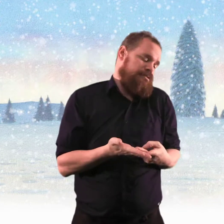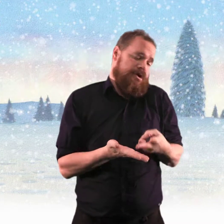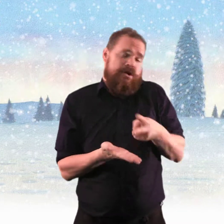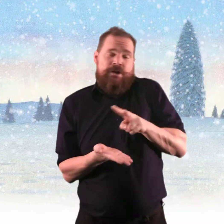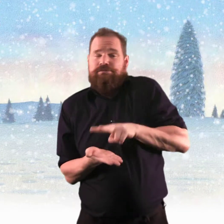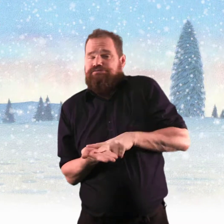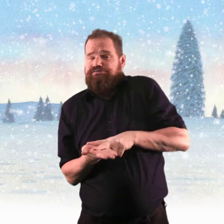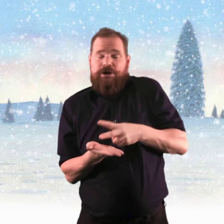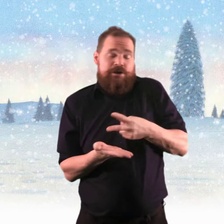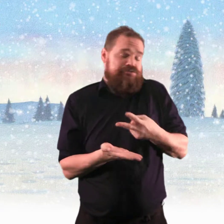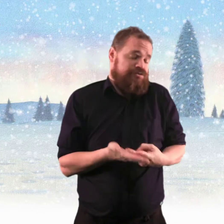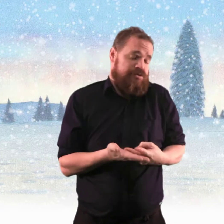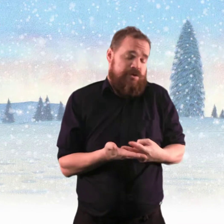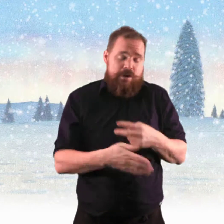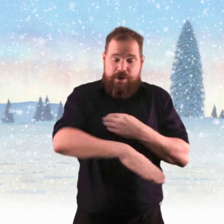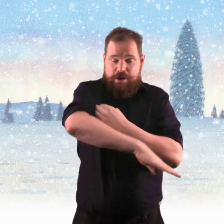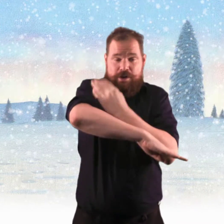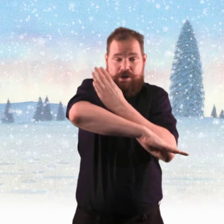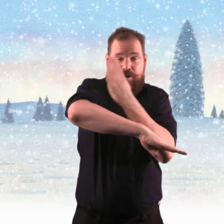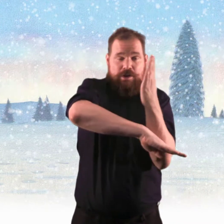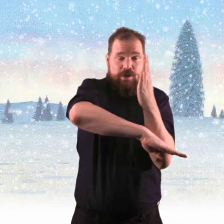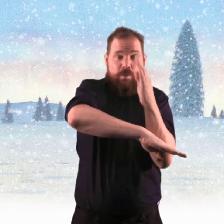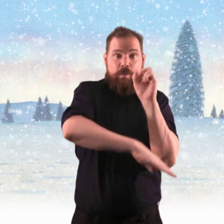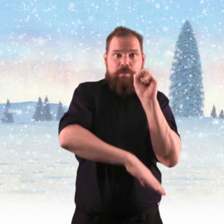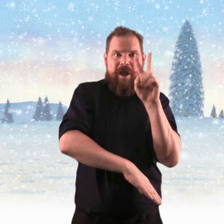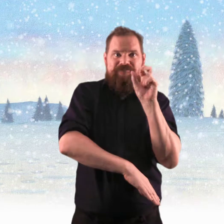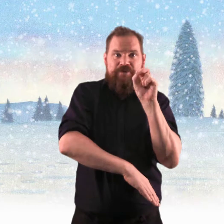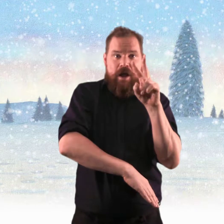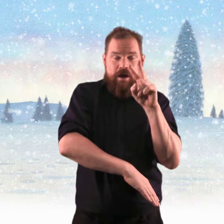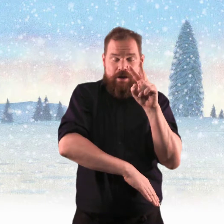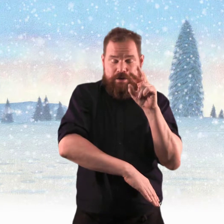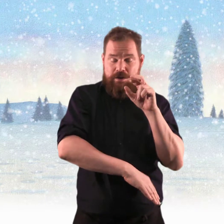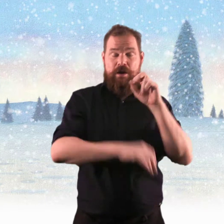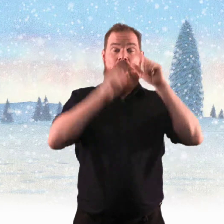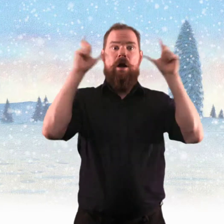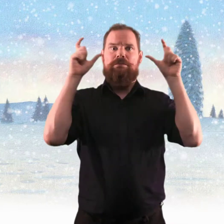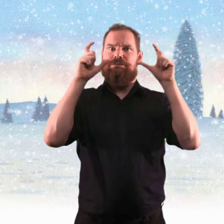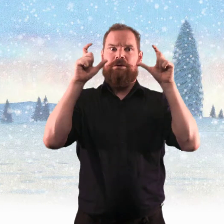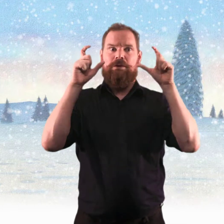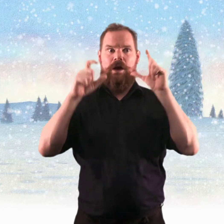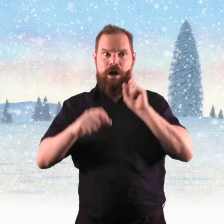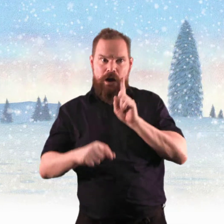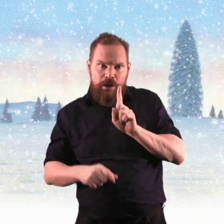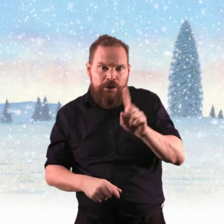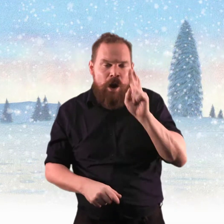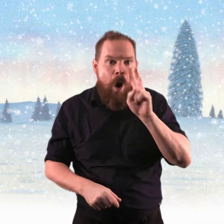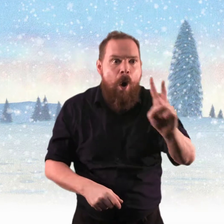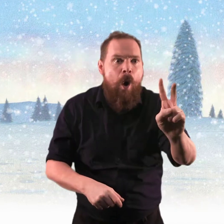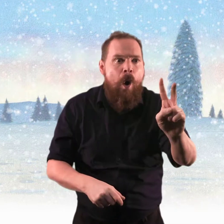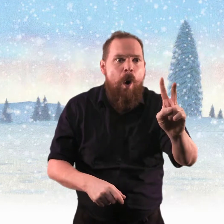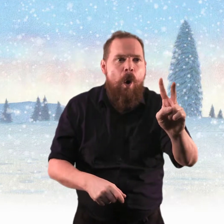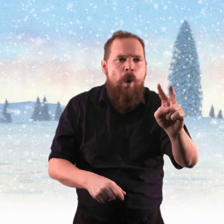get to sleep. The clock struck midnight. Billy woke up and peered out the window.